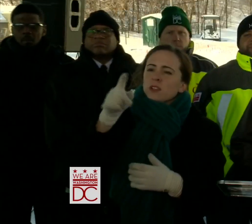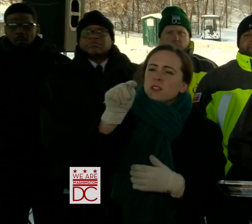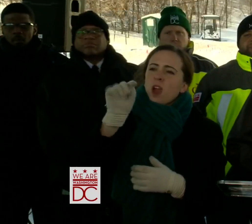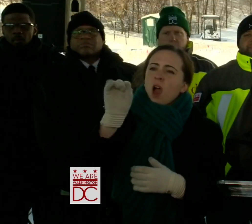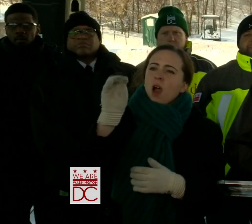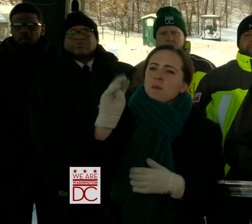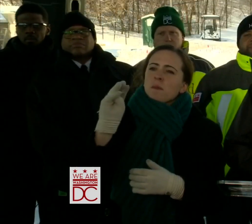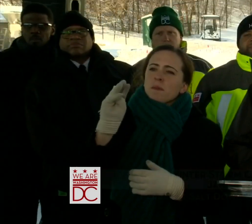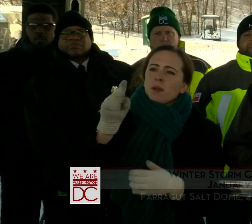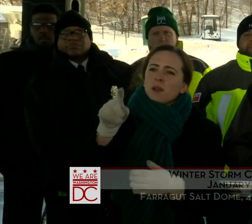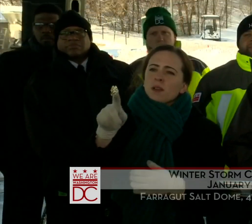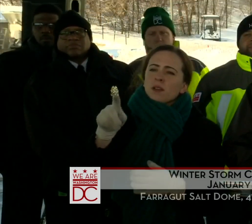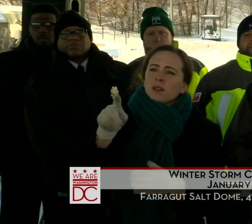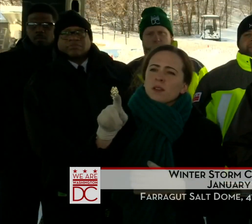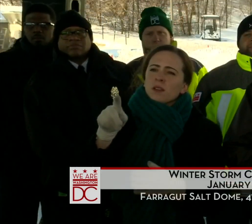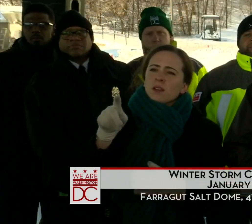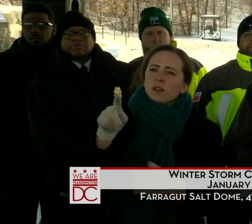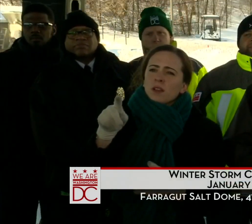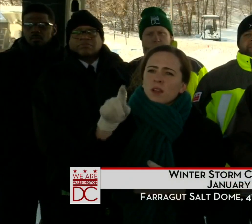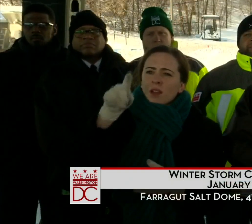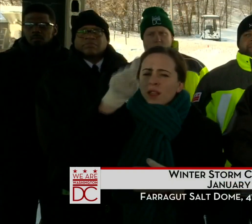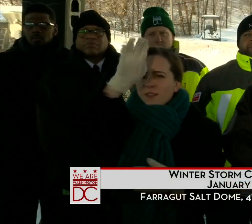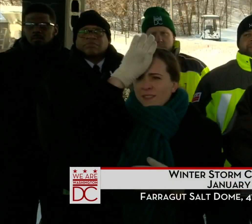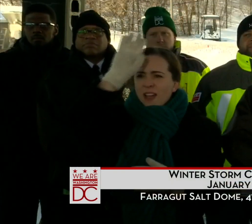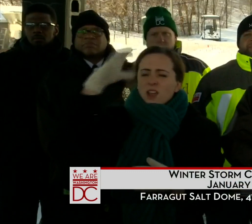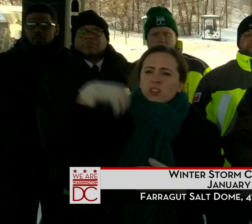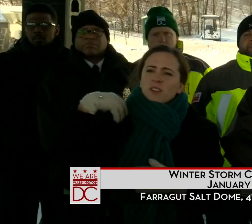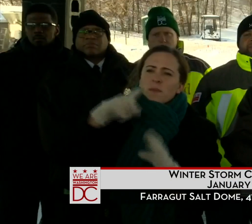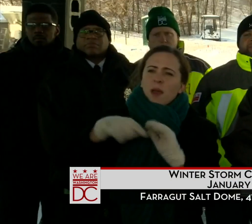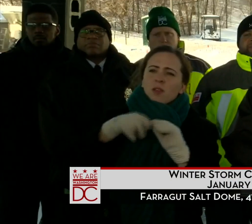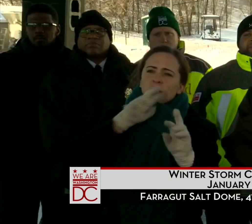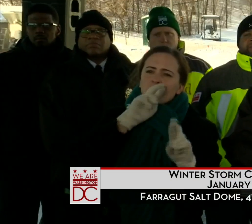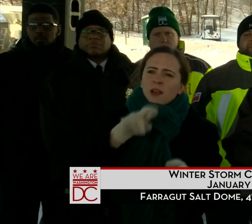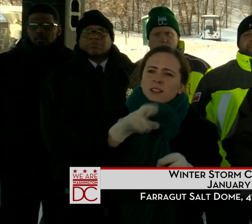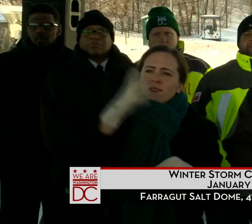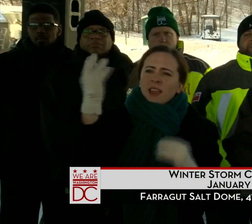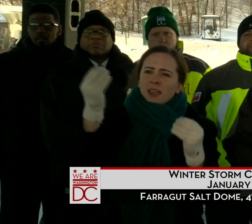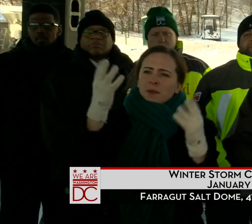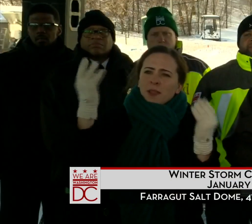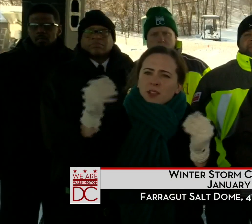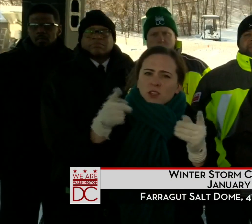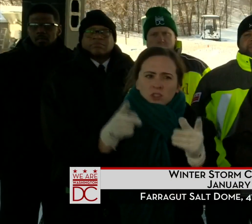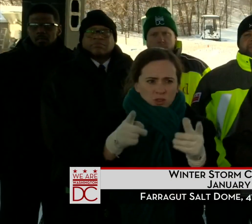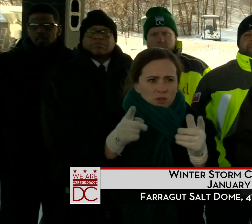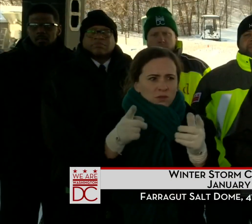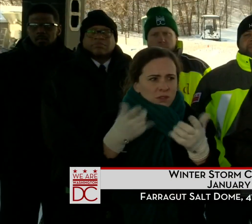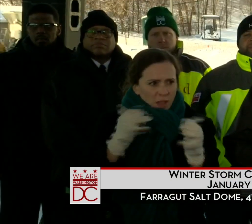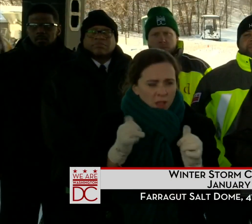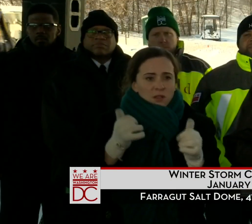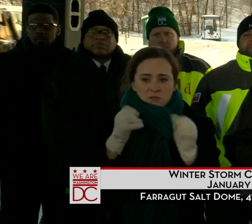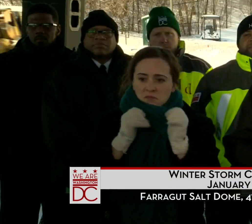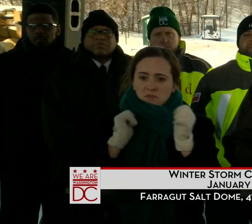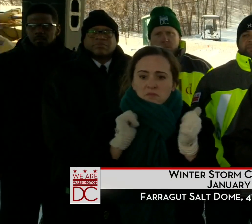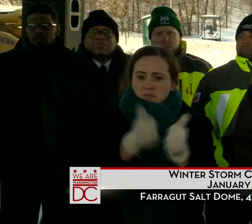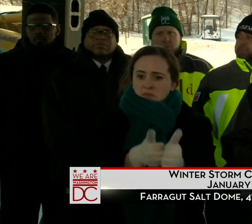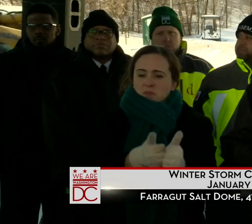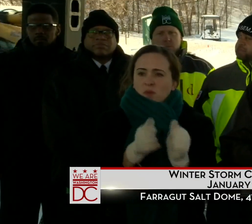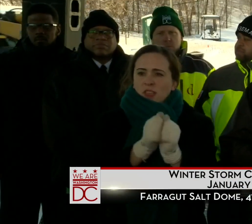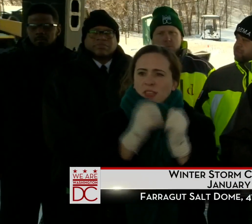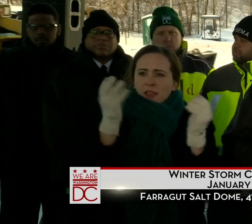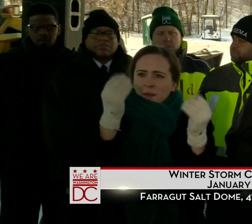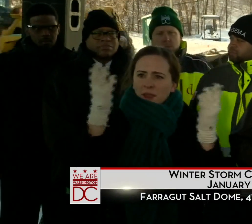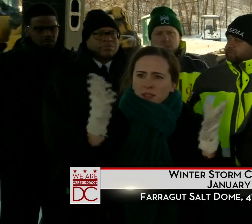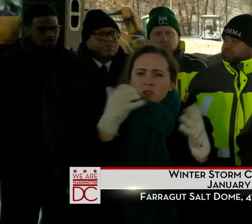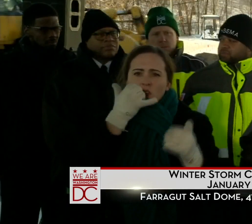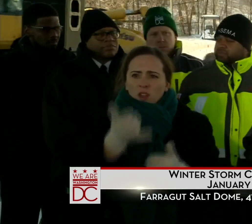Could we hear from the fire chief about the response of the ambulances? Are you still keeping up with the ambulances and those emergency calls?